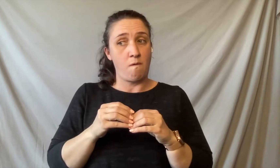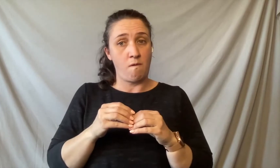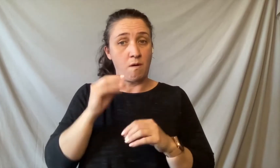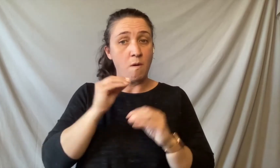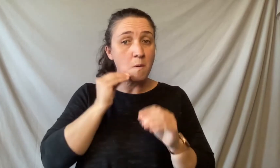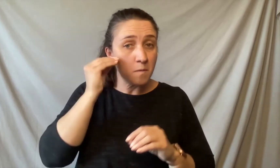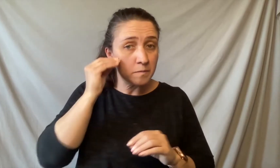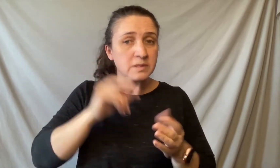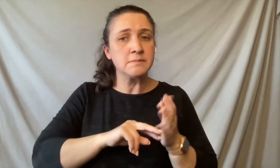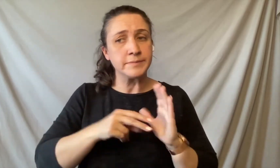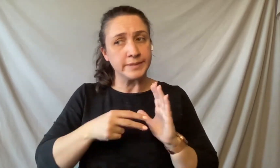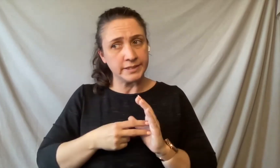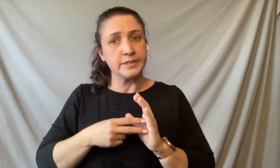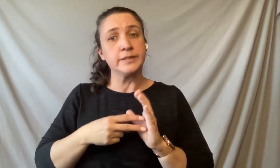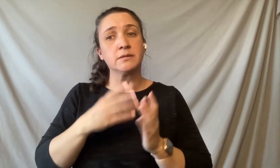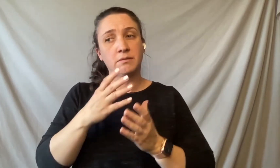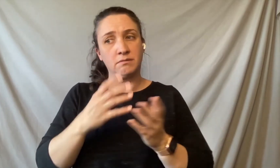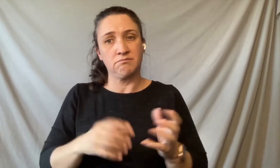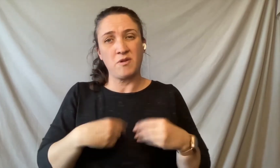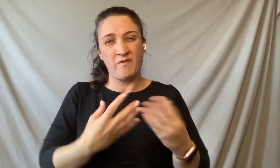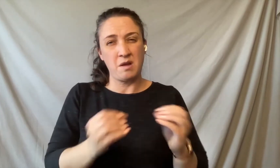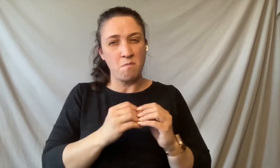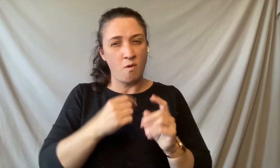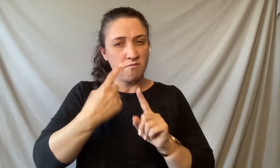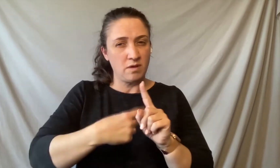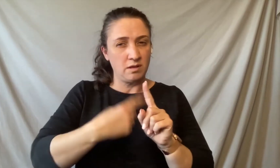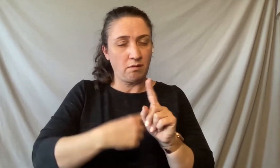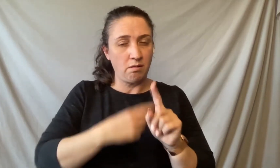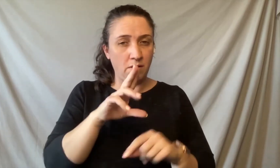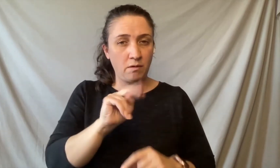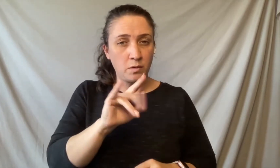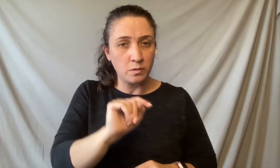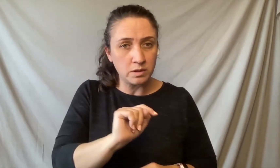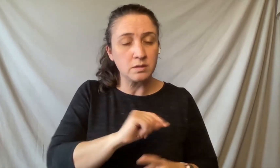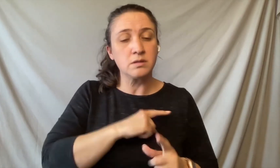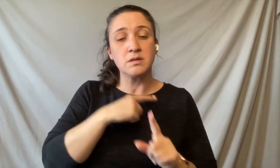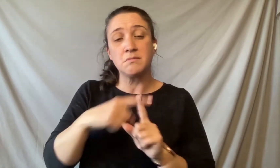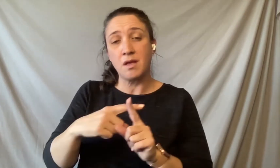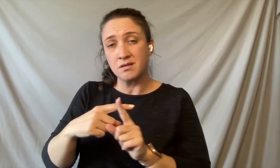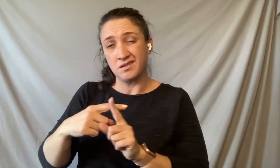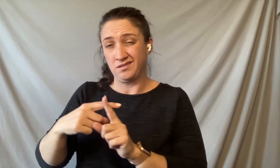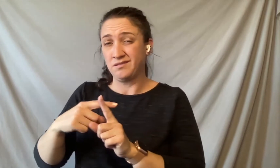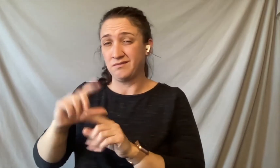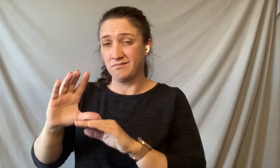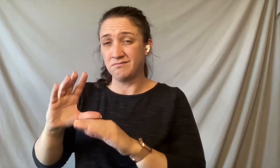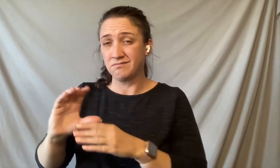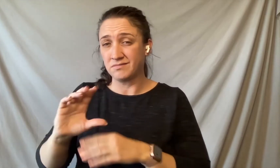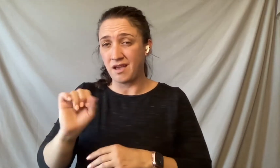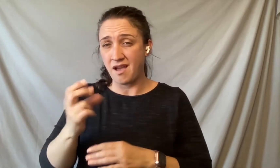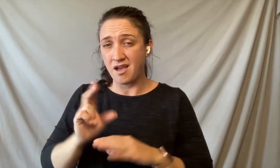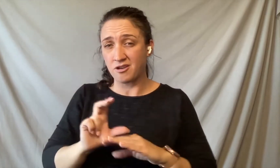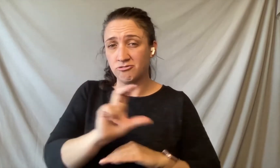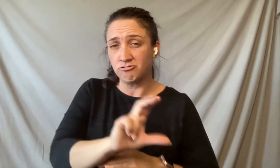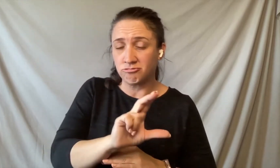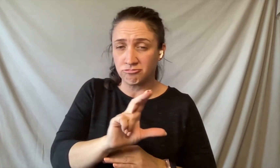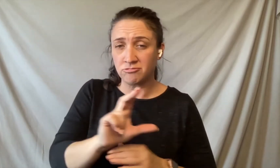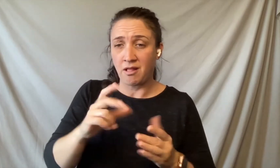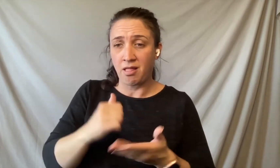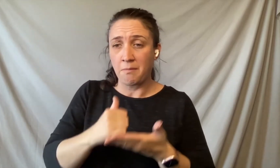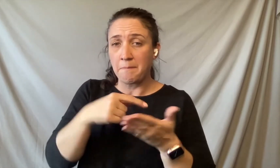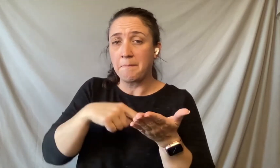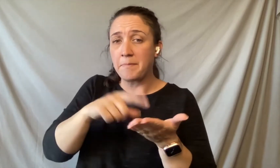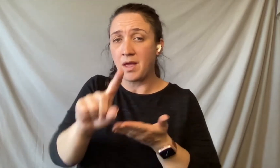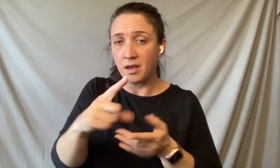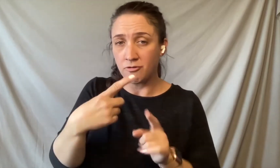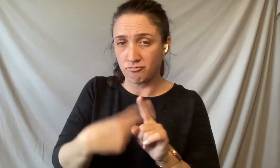well as rent assistance, I think that's where I think we would have more impact on the people that have been